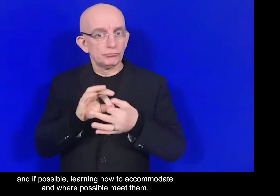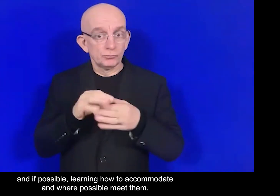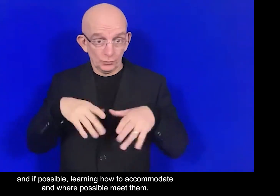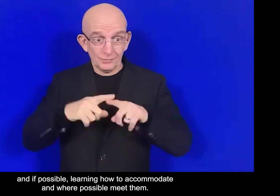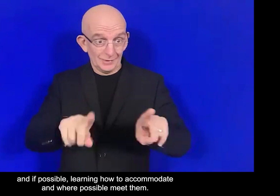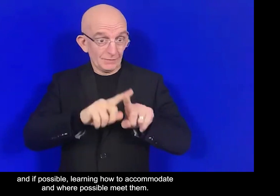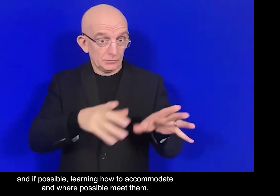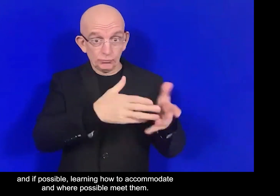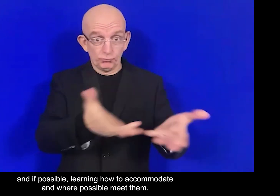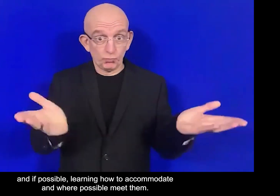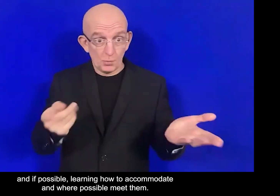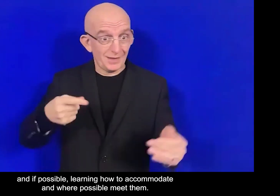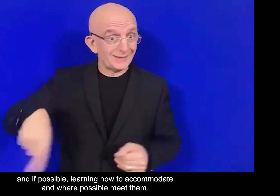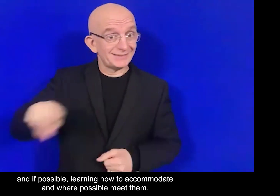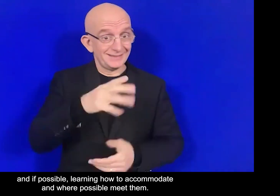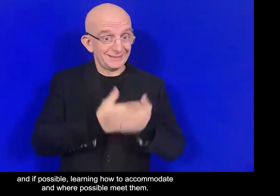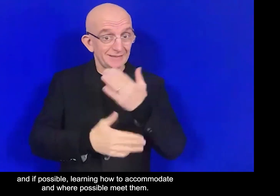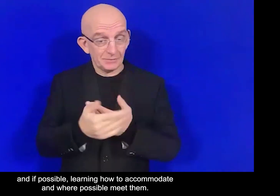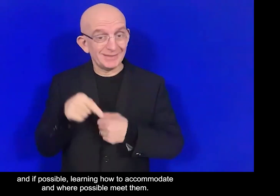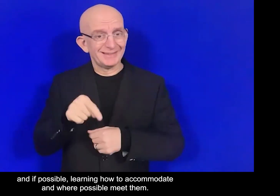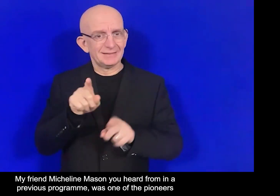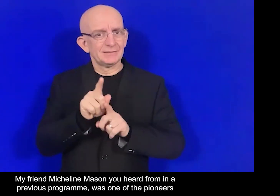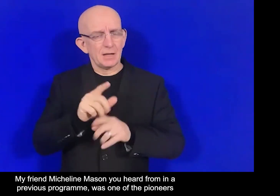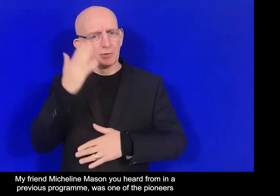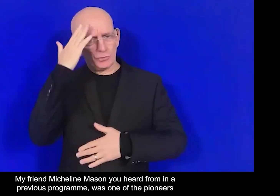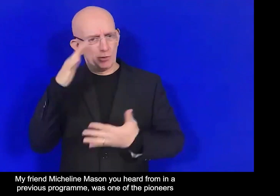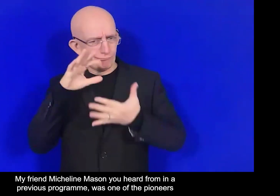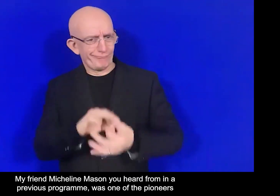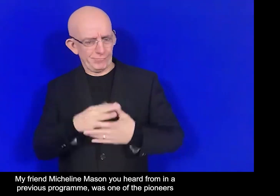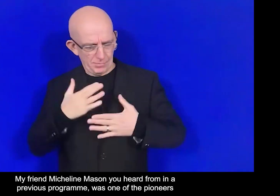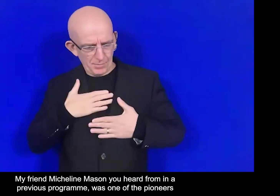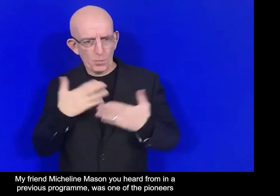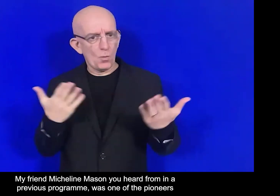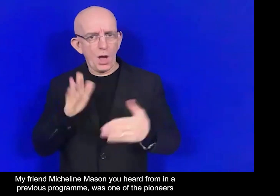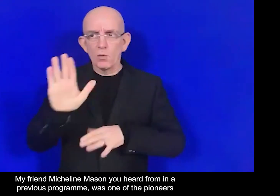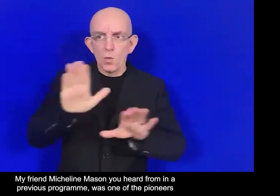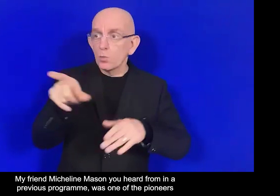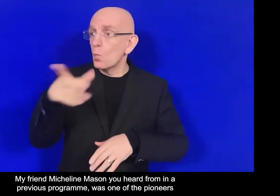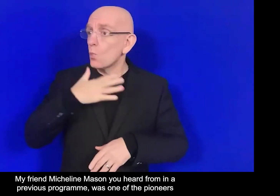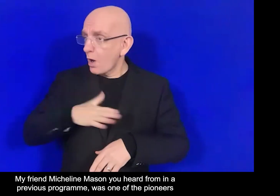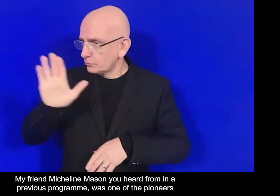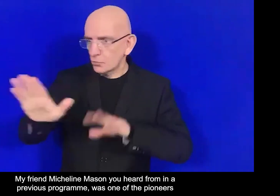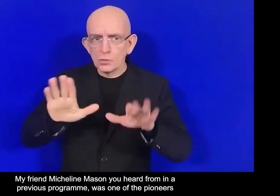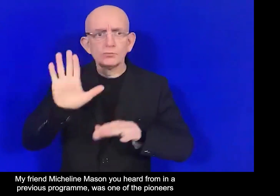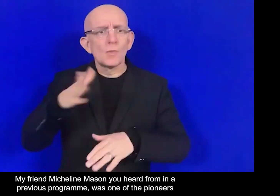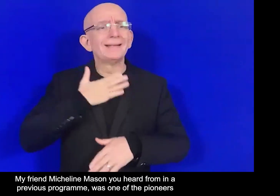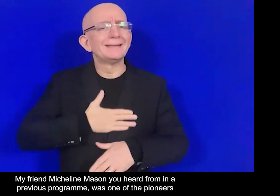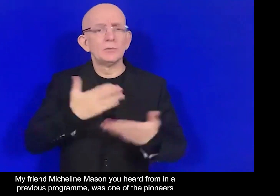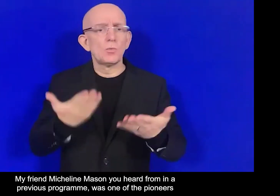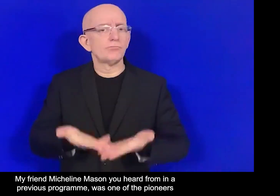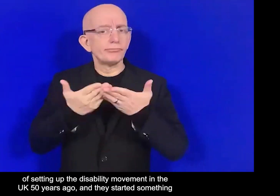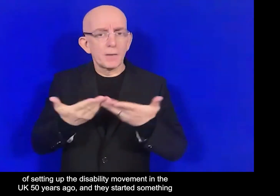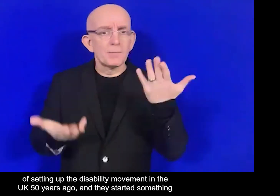accommodate and where possible, meet them. My friend Micheline Mason, who you heard from in a previous program, was one of